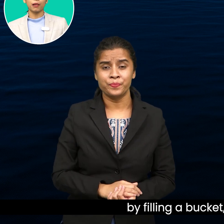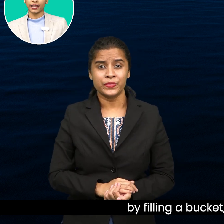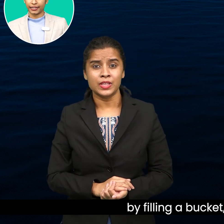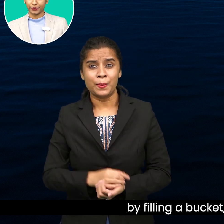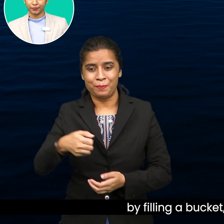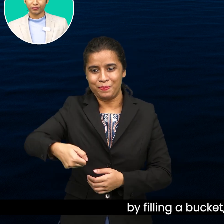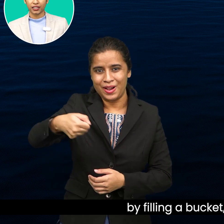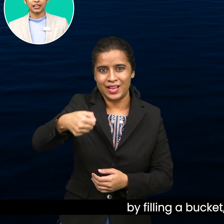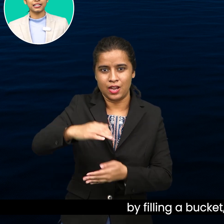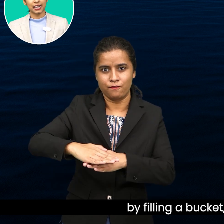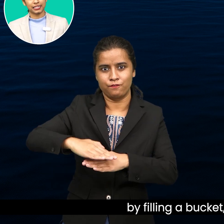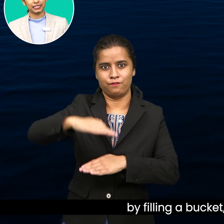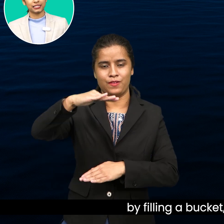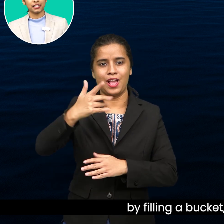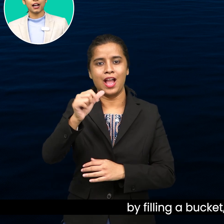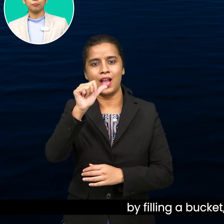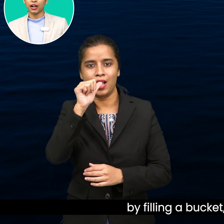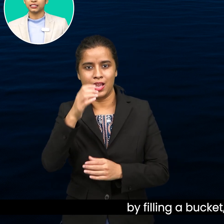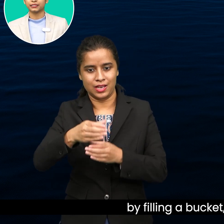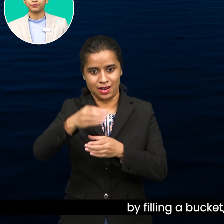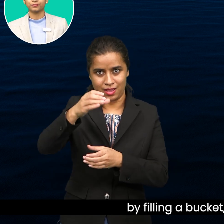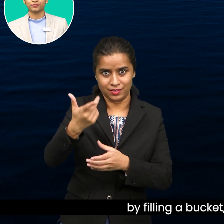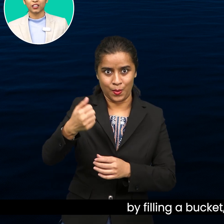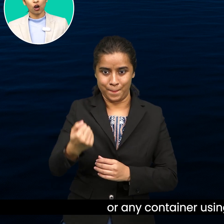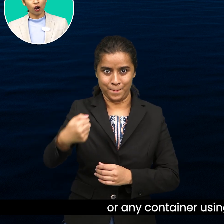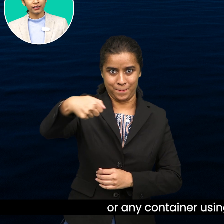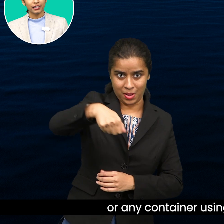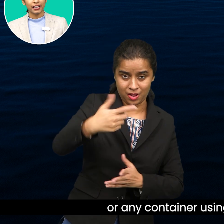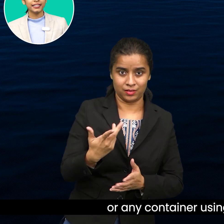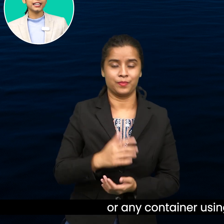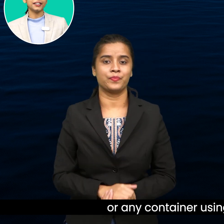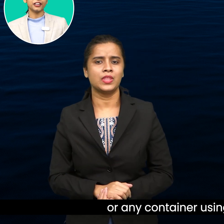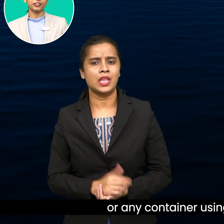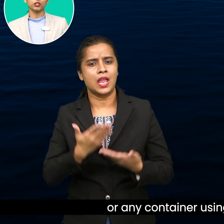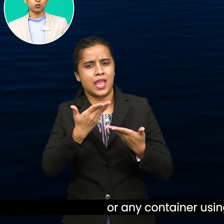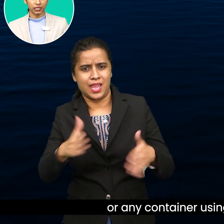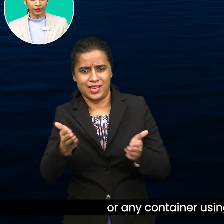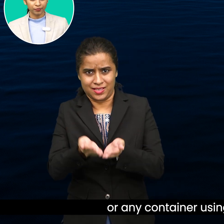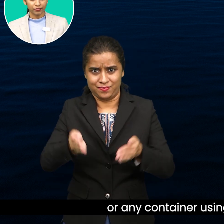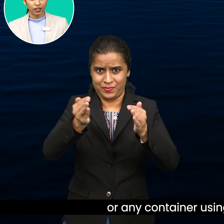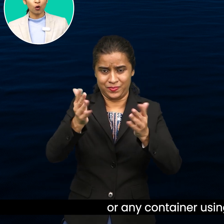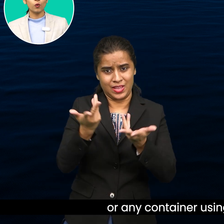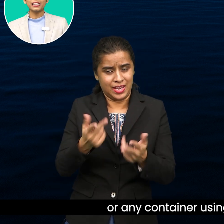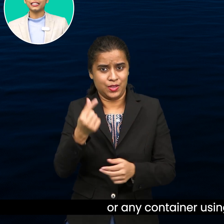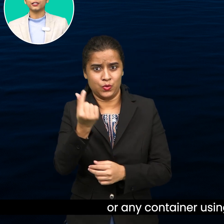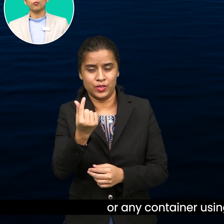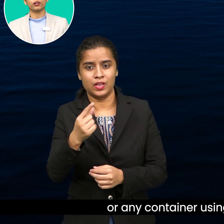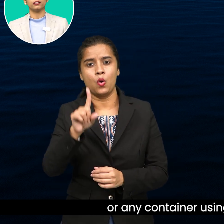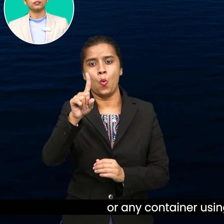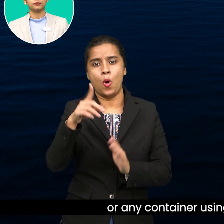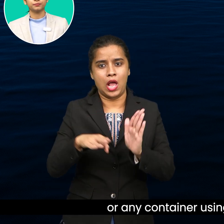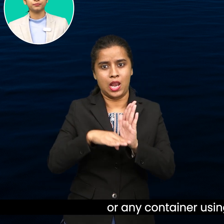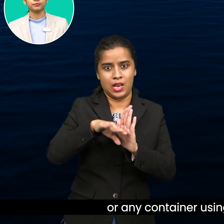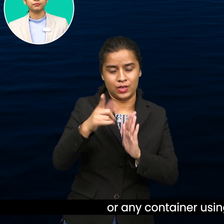by filling a bucket, a glass, a mug, or any container using a 1-liter